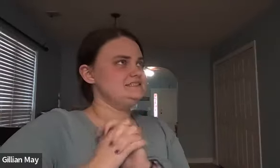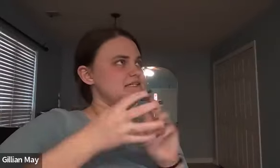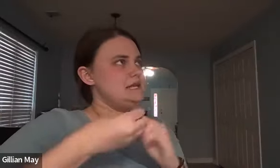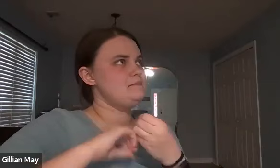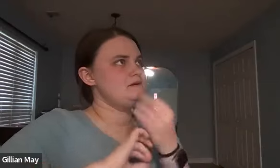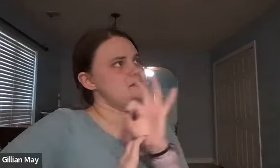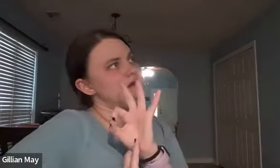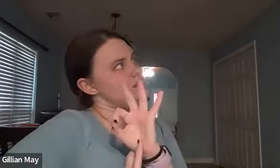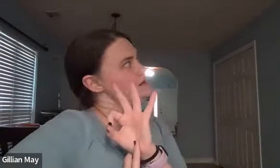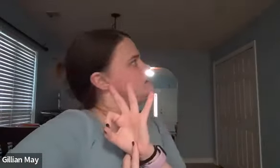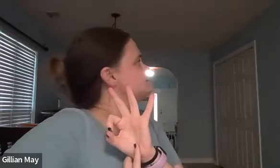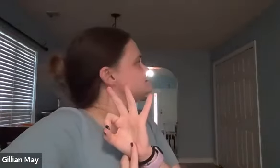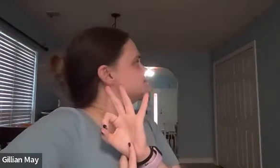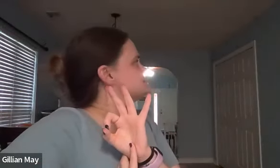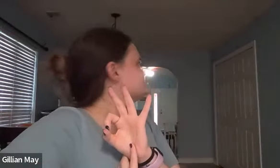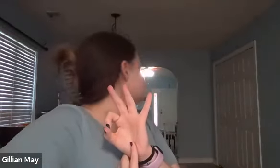see. Number 9.